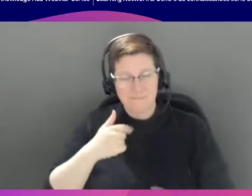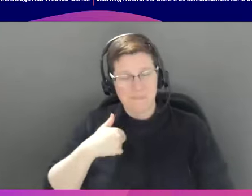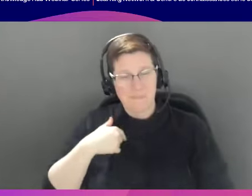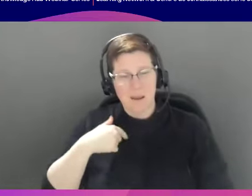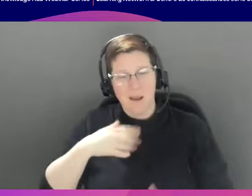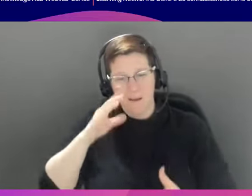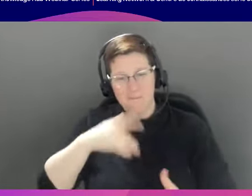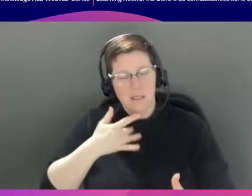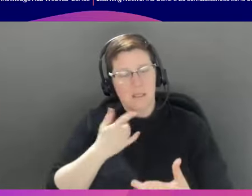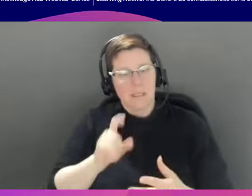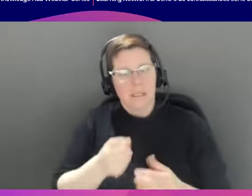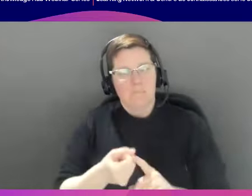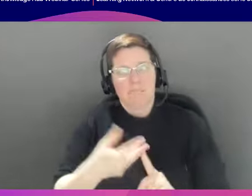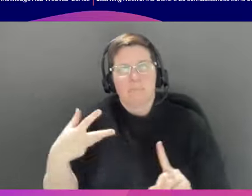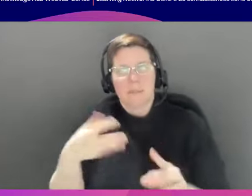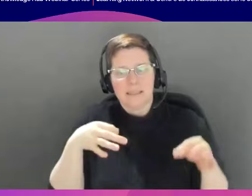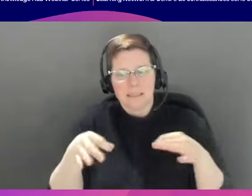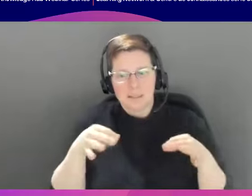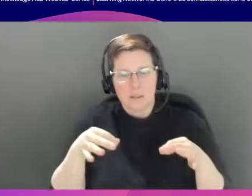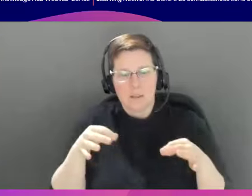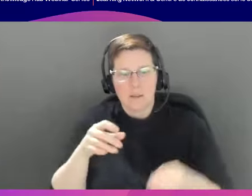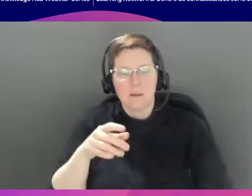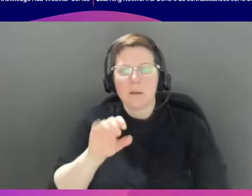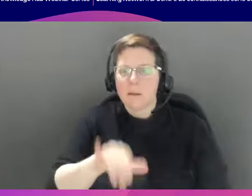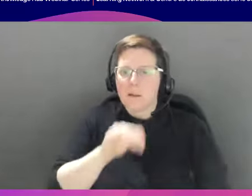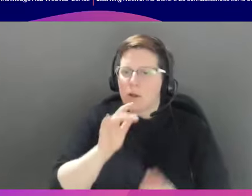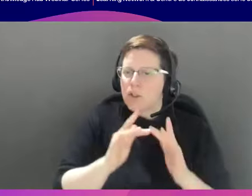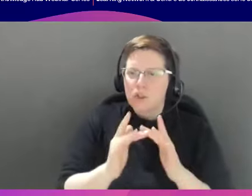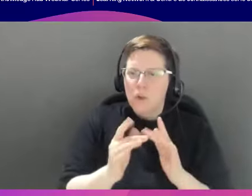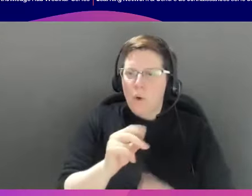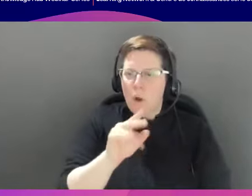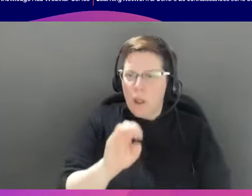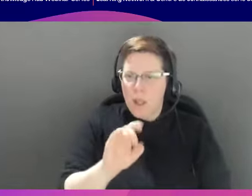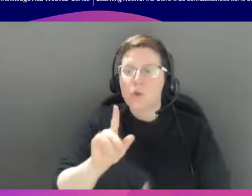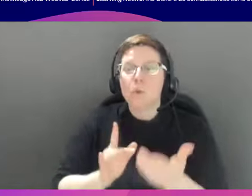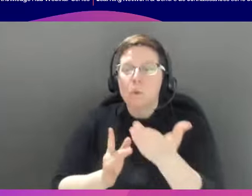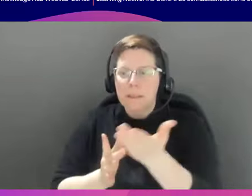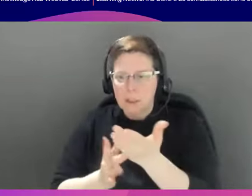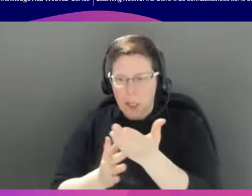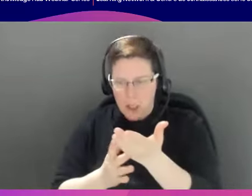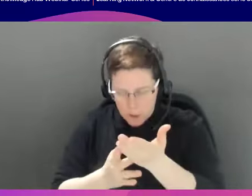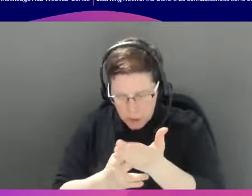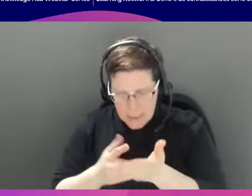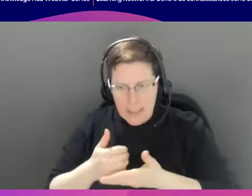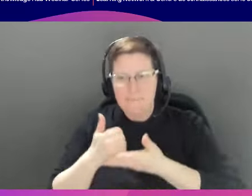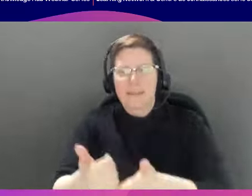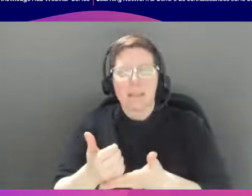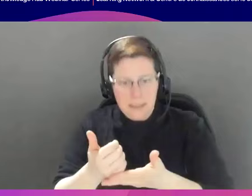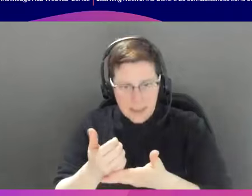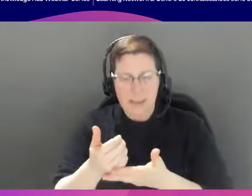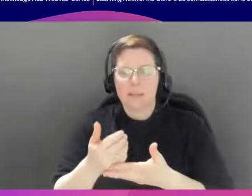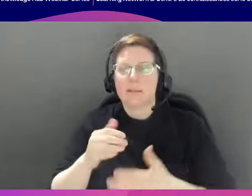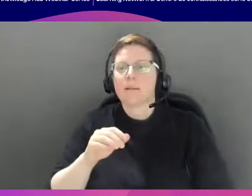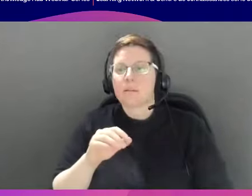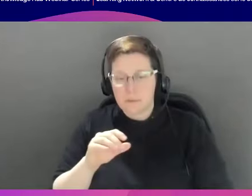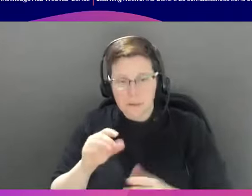from just online gender-based violence to technology-facilitated gender-based violence. And a focus on technology understands the